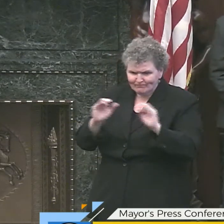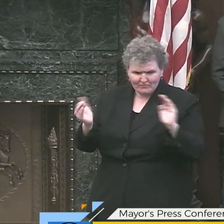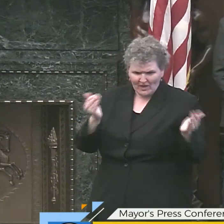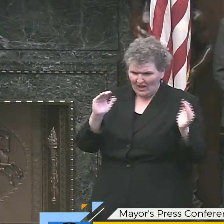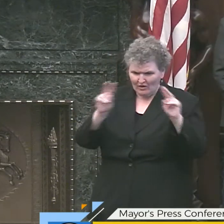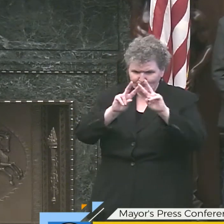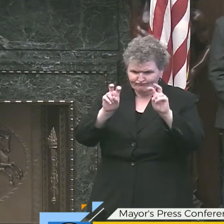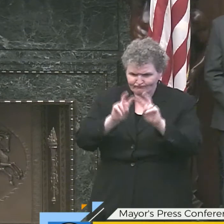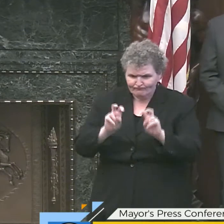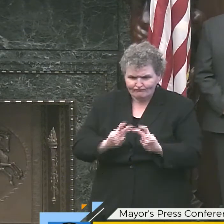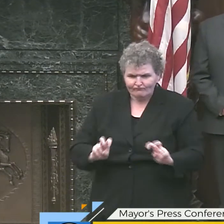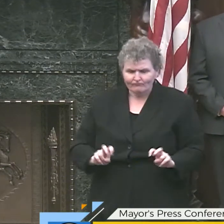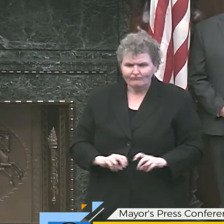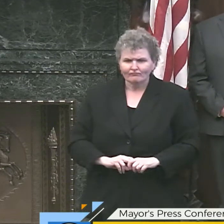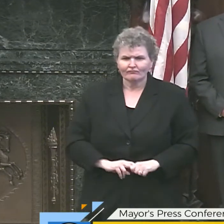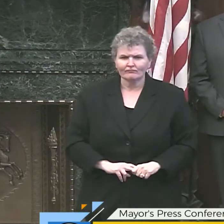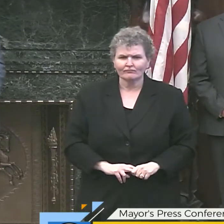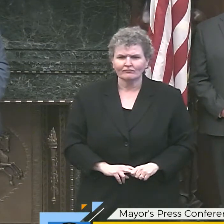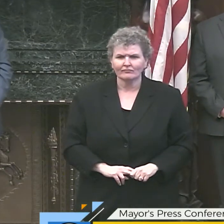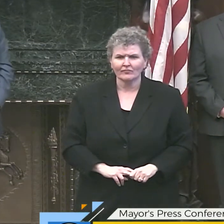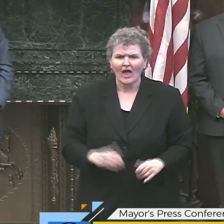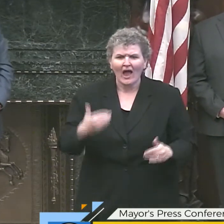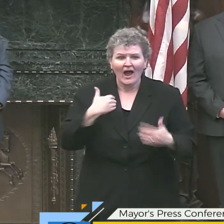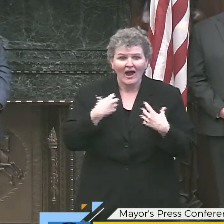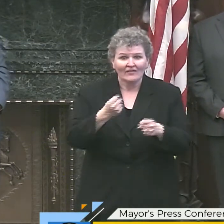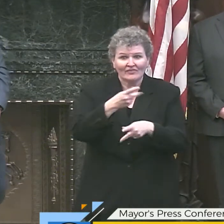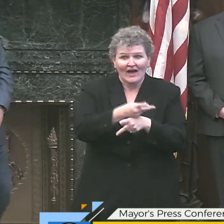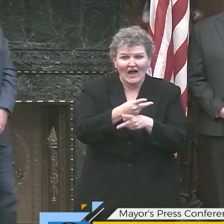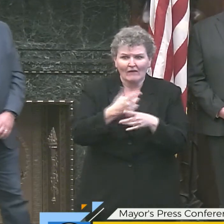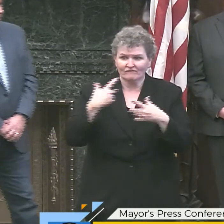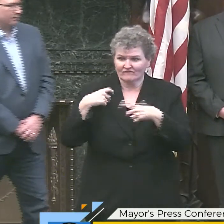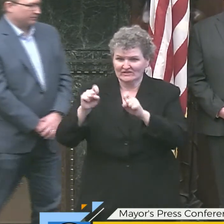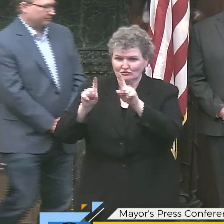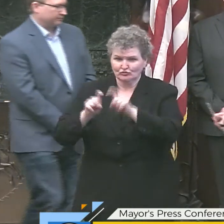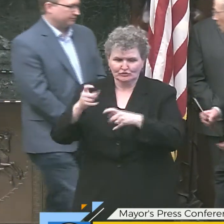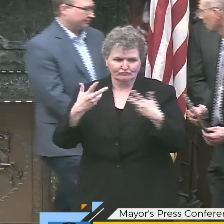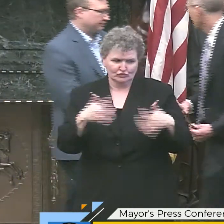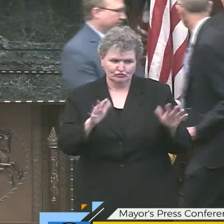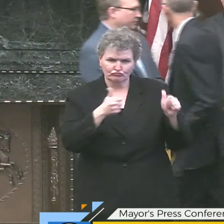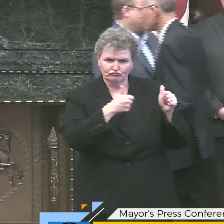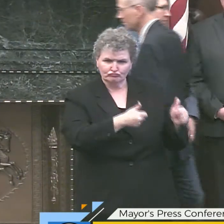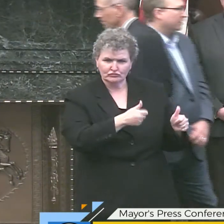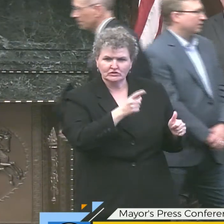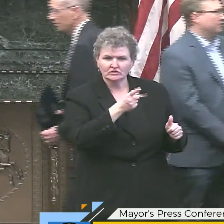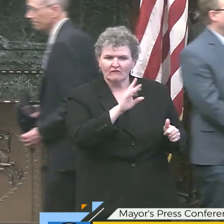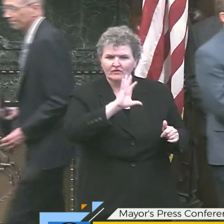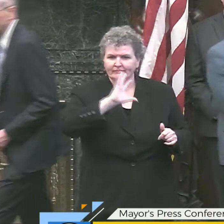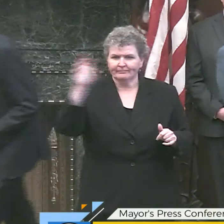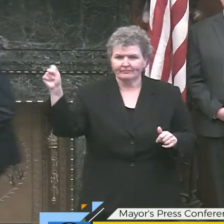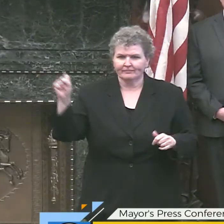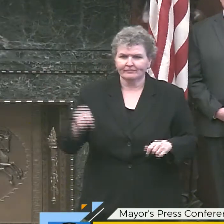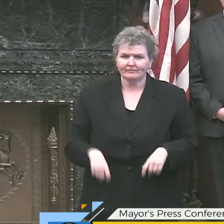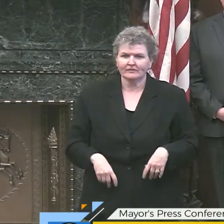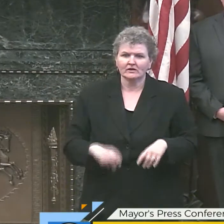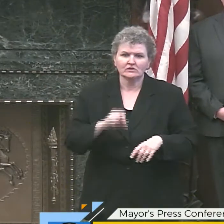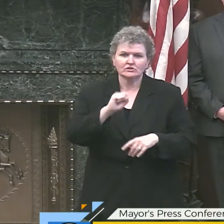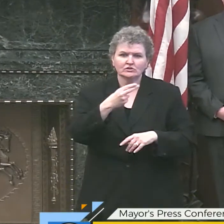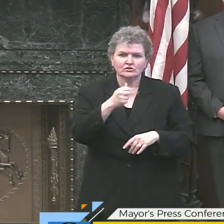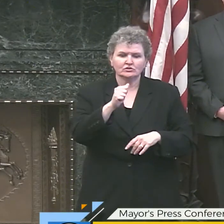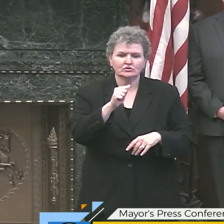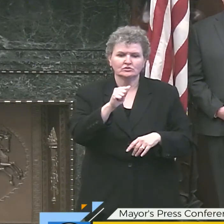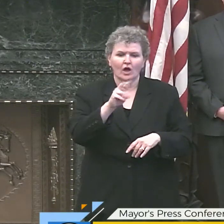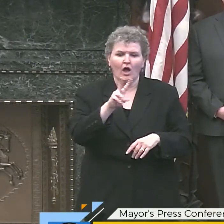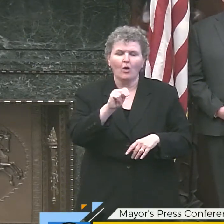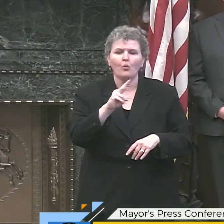Okay, I think that's the end of our healthcare questions at this point. We're going to go back to Sean Walsh at the Inquirer. Yep.